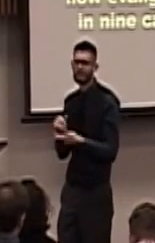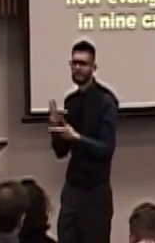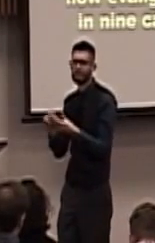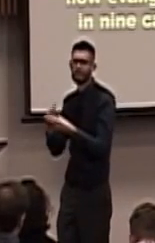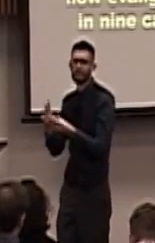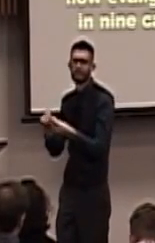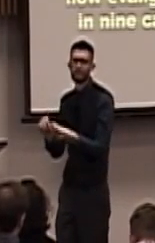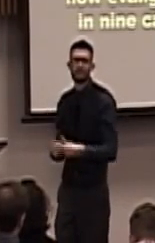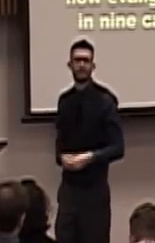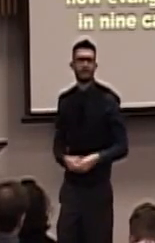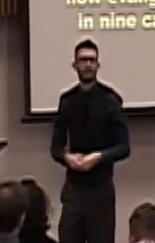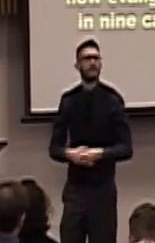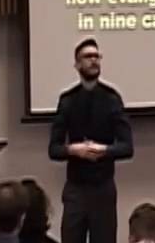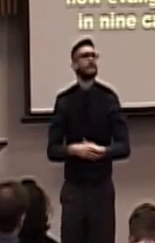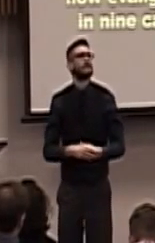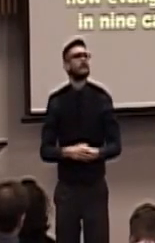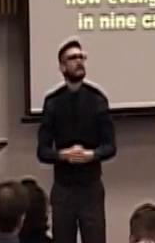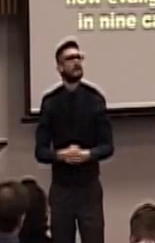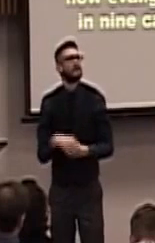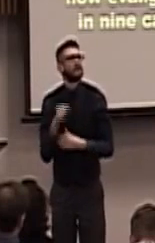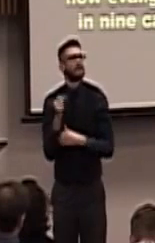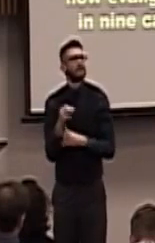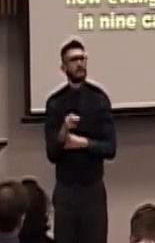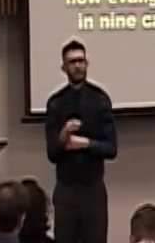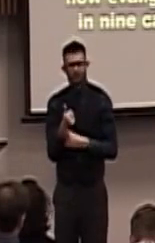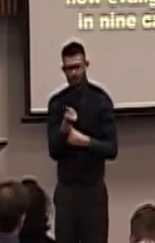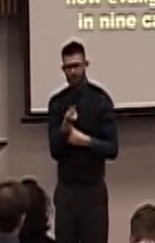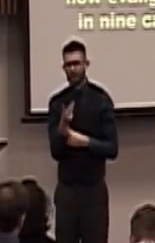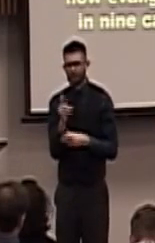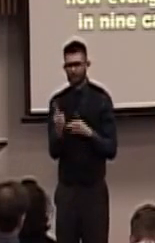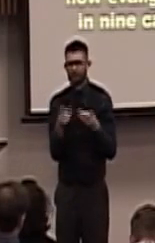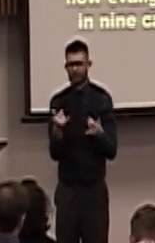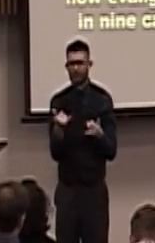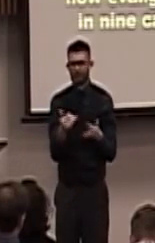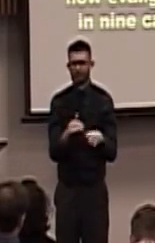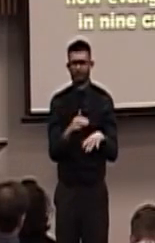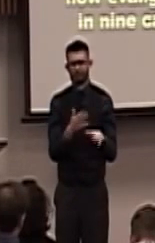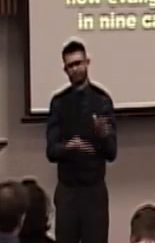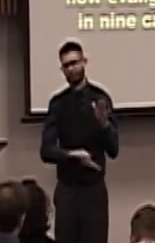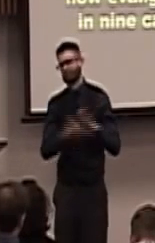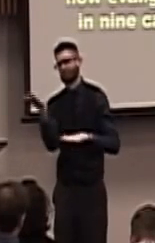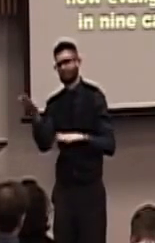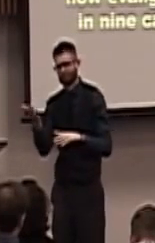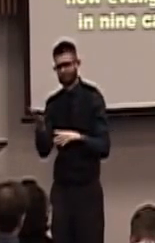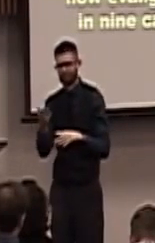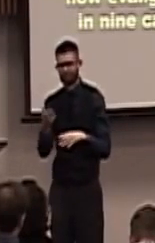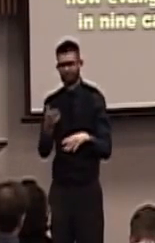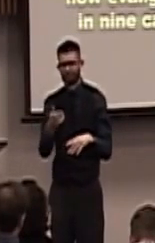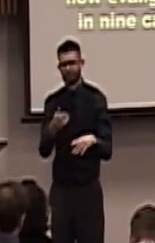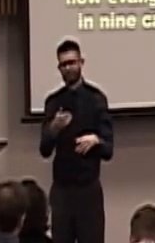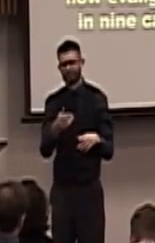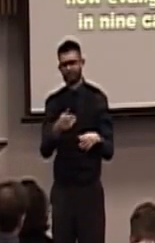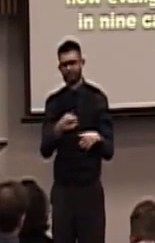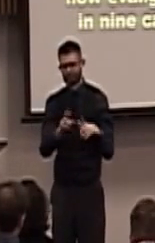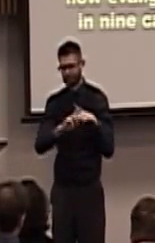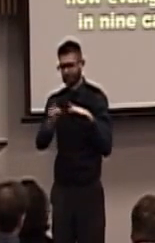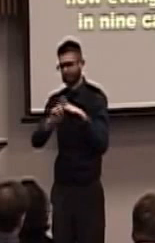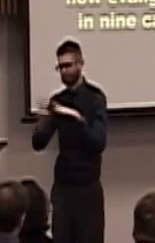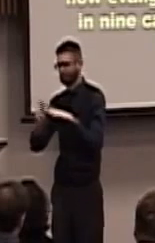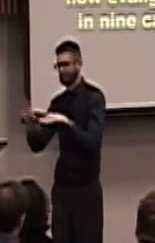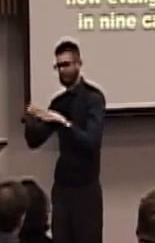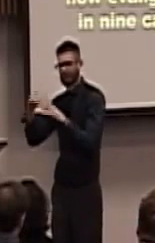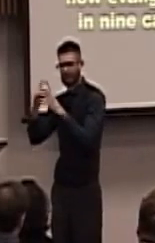so driven a lot of the people back out of South Sudan into refugee camps